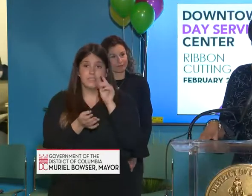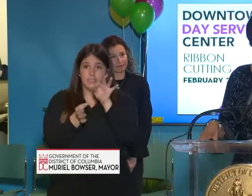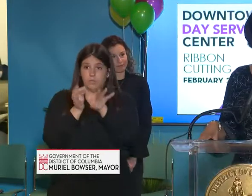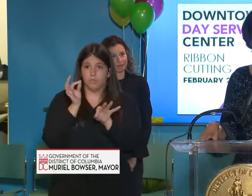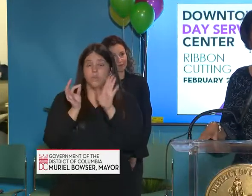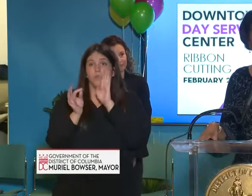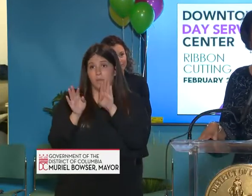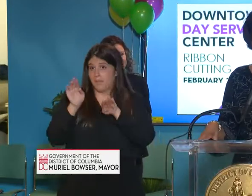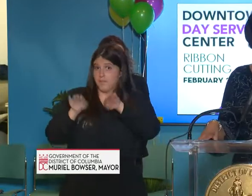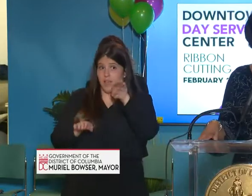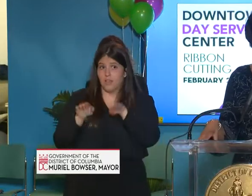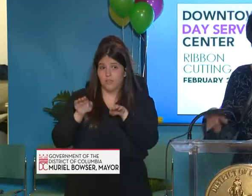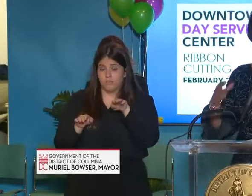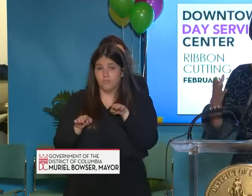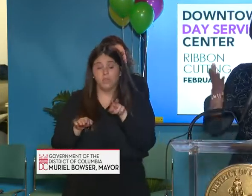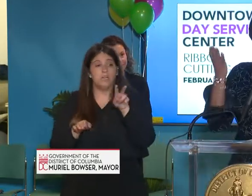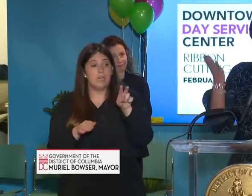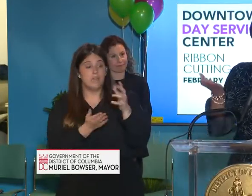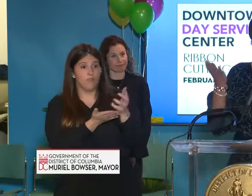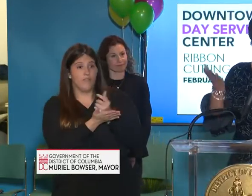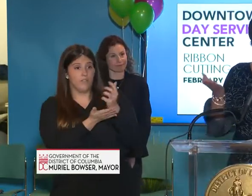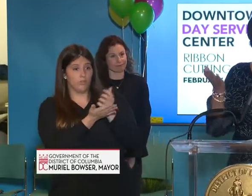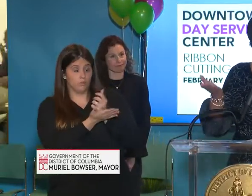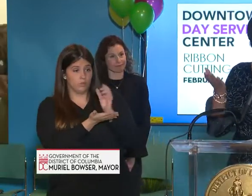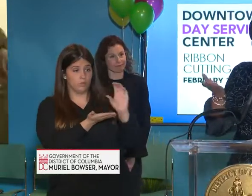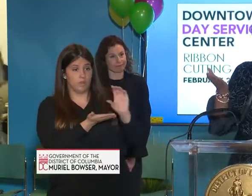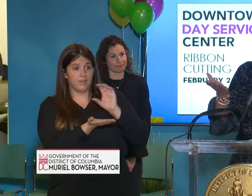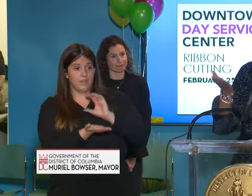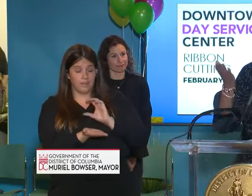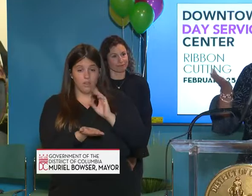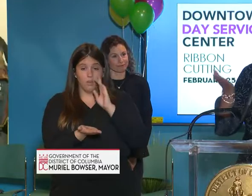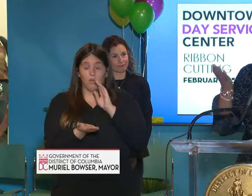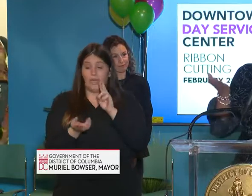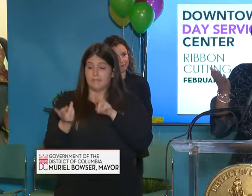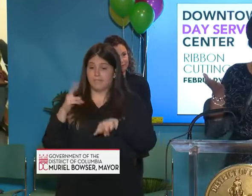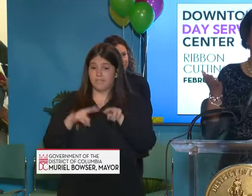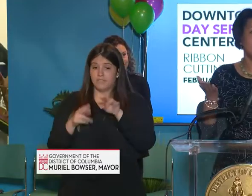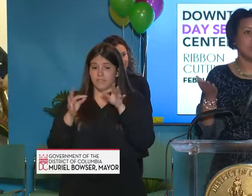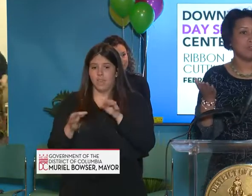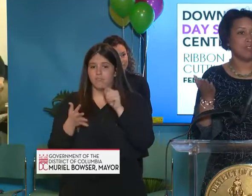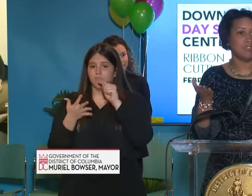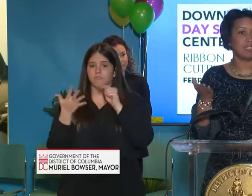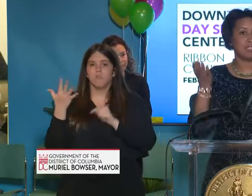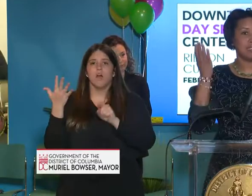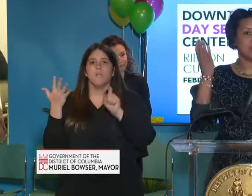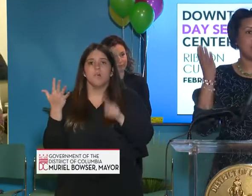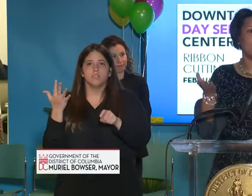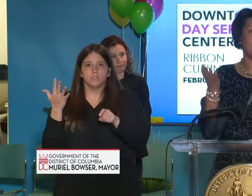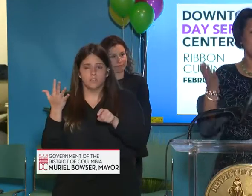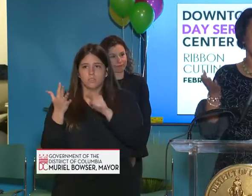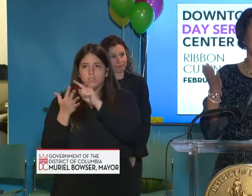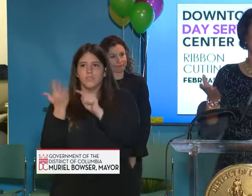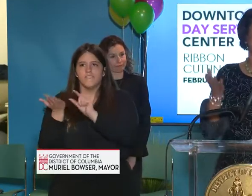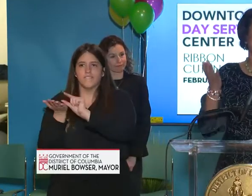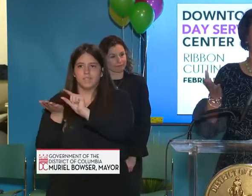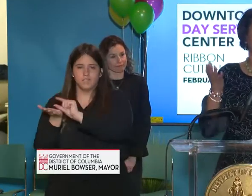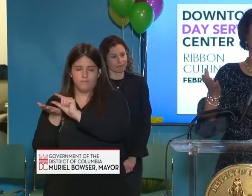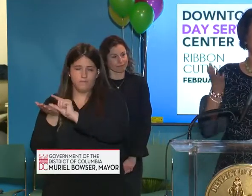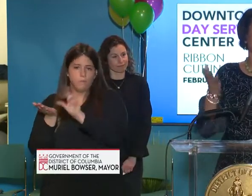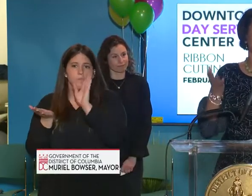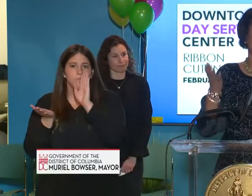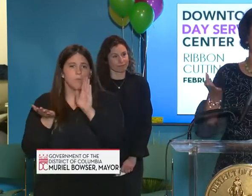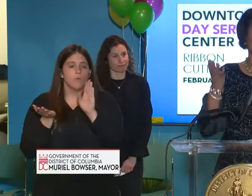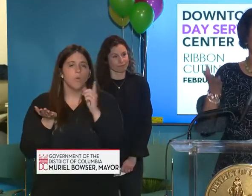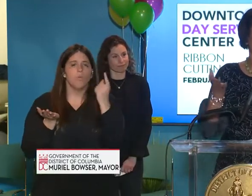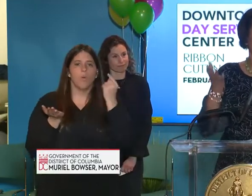to have a balanced budget. We look at the revenues coming in and decide on all the things we must do, and we invest in them, and all the things